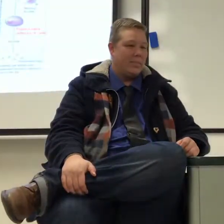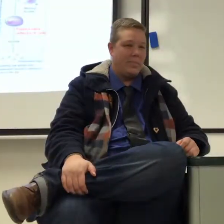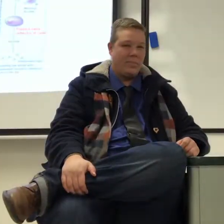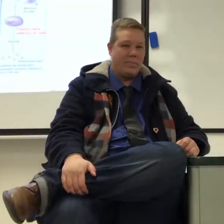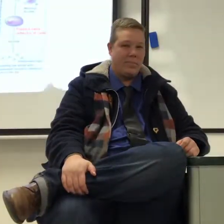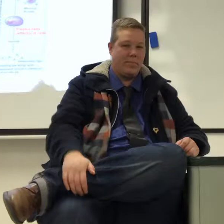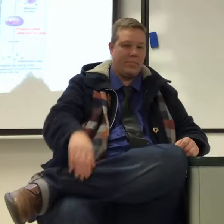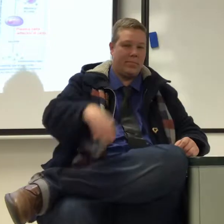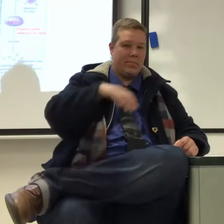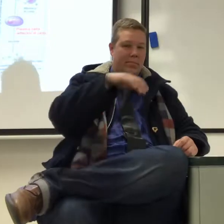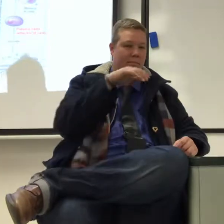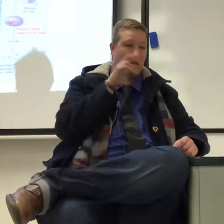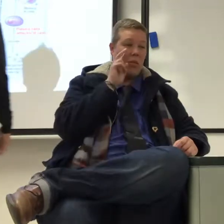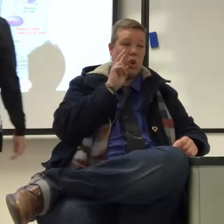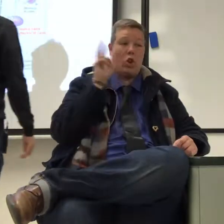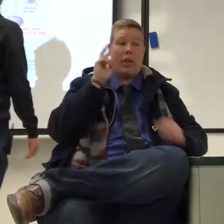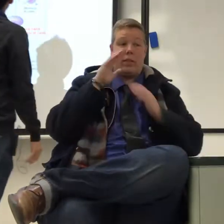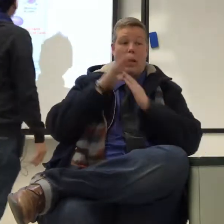look at the top,